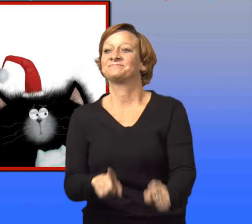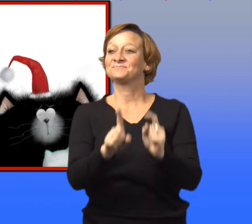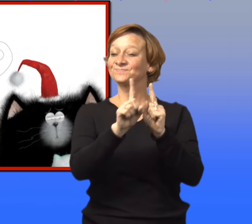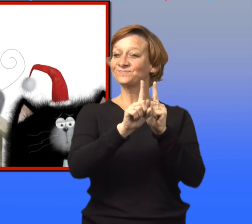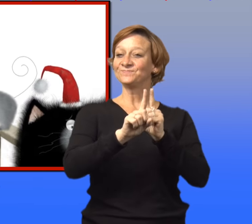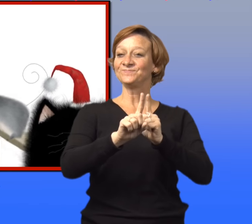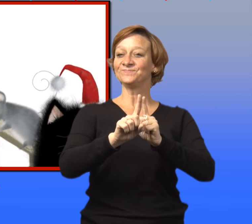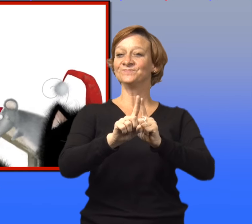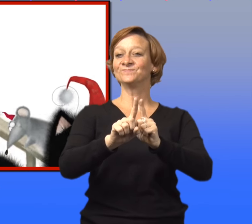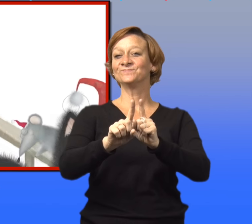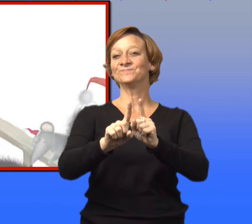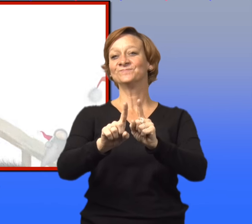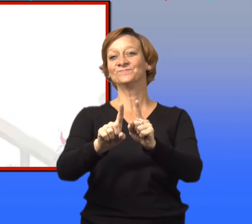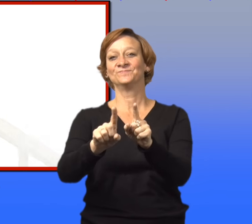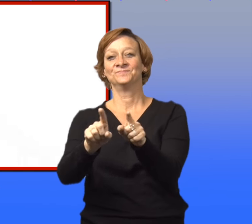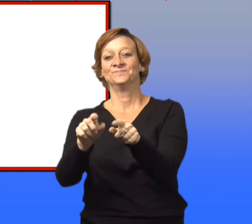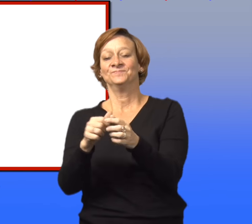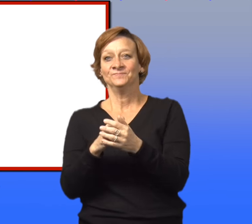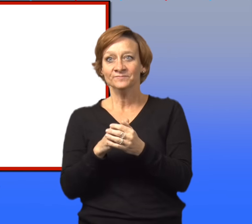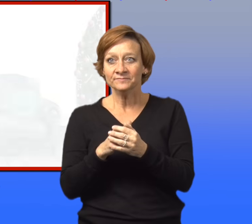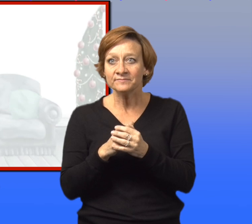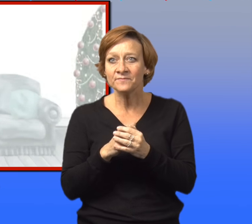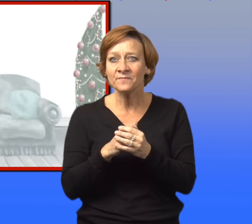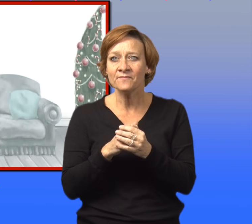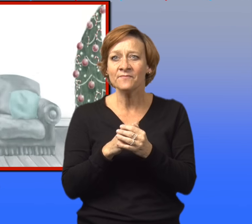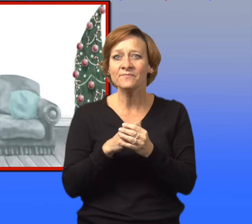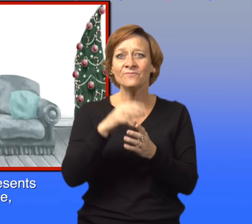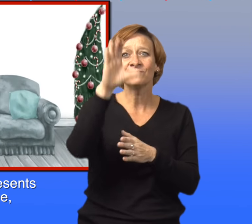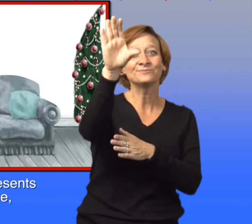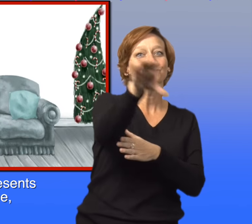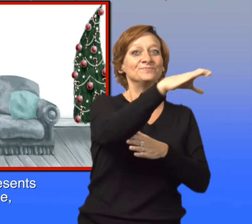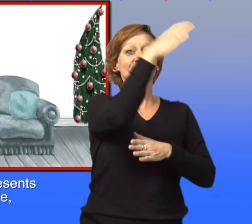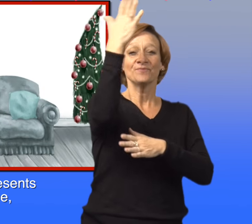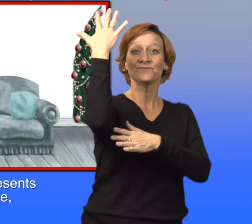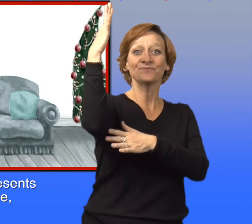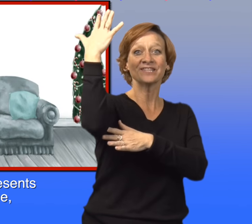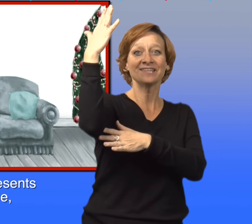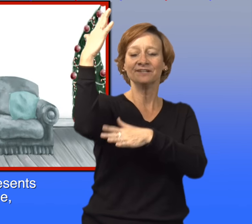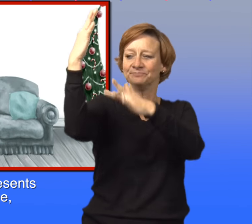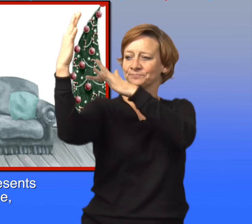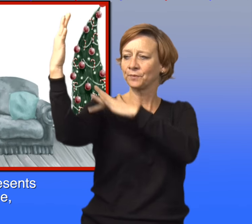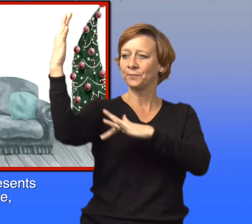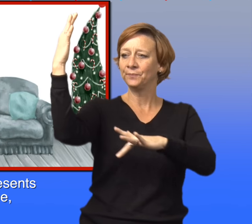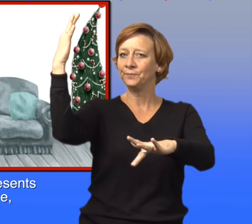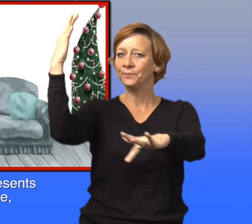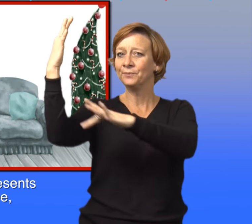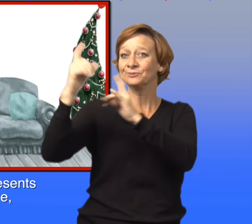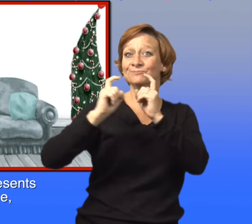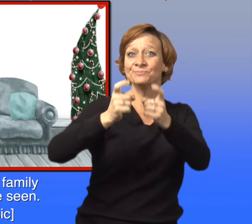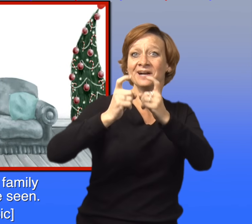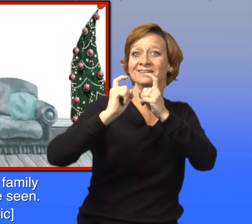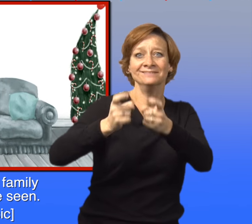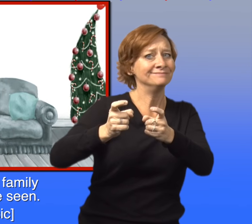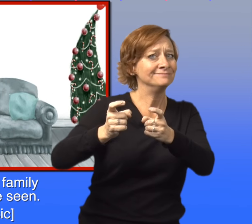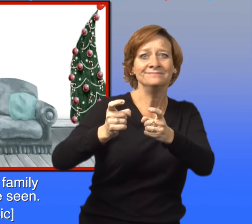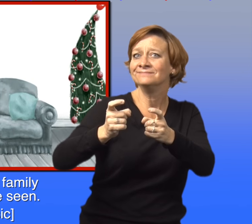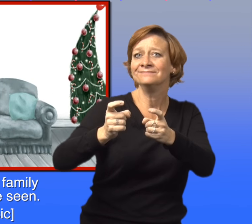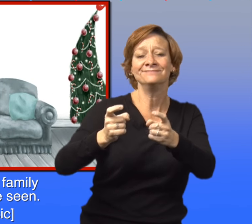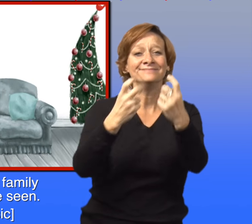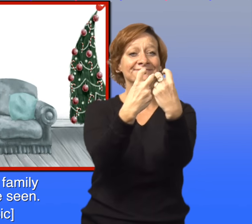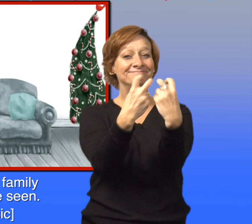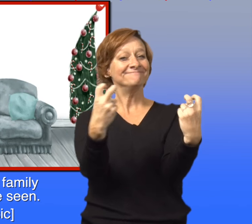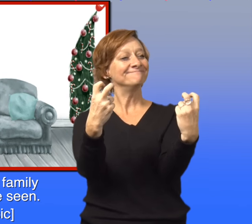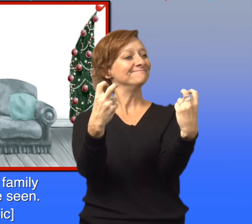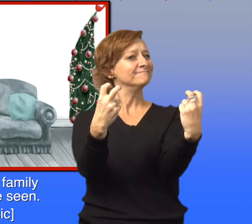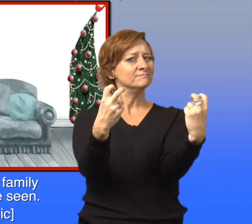It was too quiet. There were no presents around the tree, and the